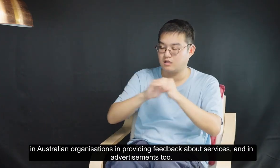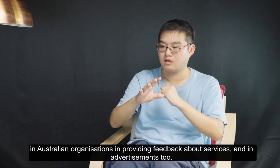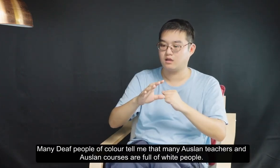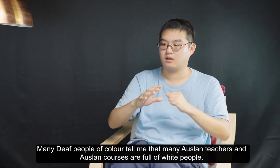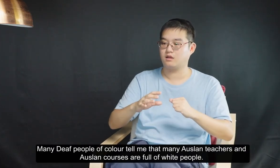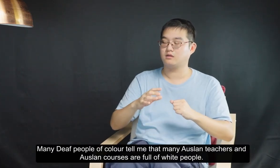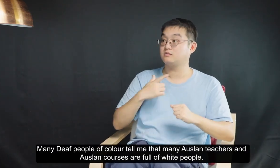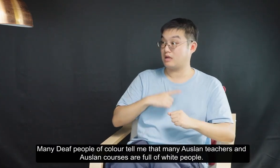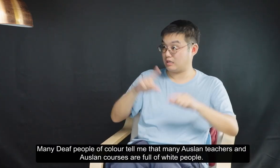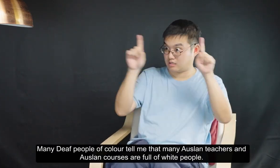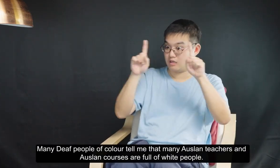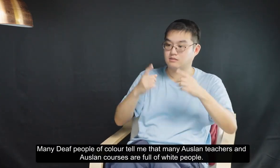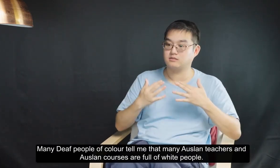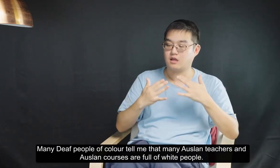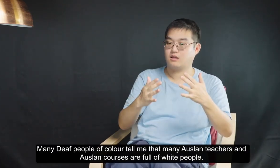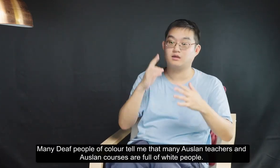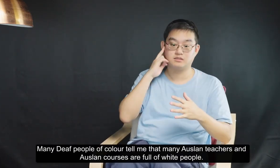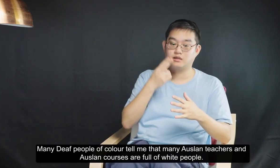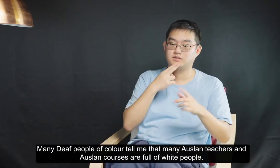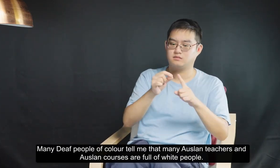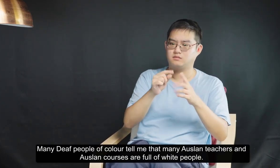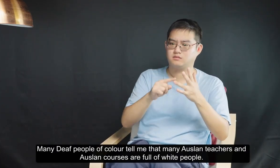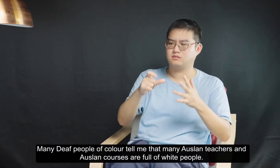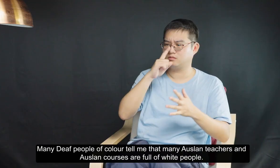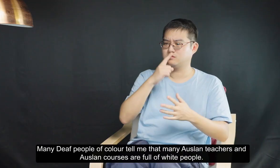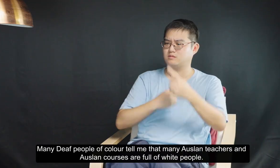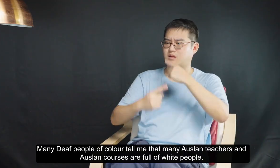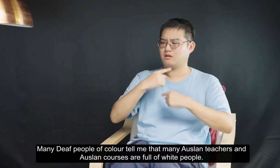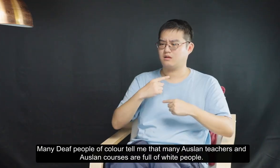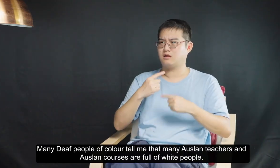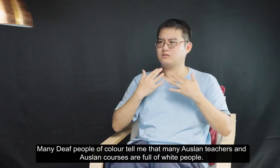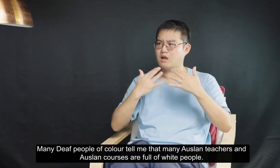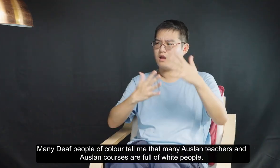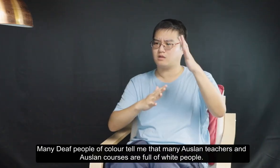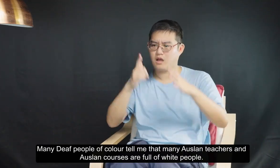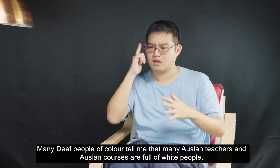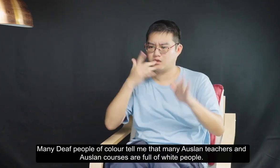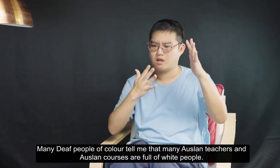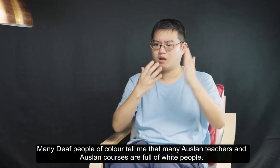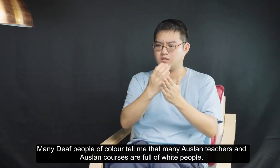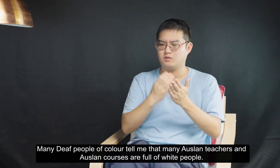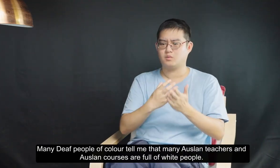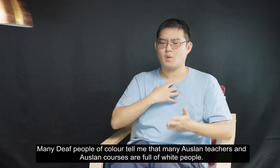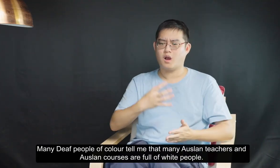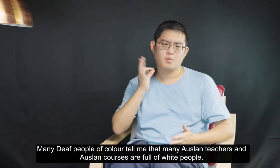advertisements too. Many deaf people of colour tell me that many Auslan teachers and Auslan courses are full of white